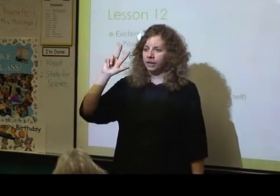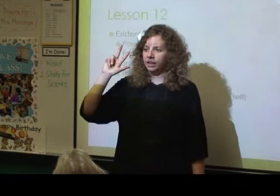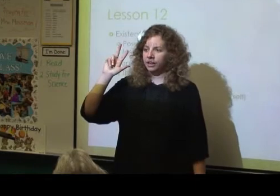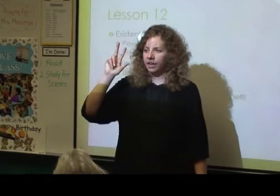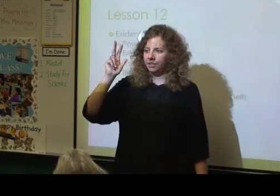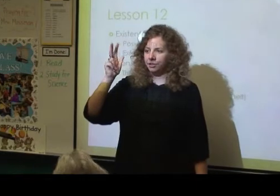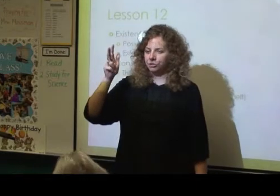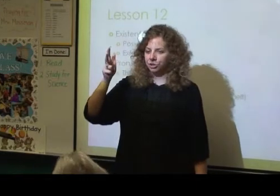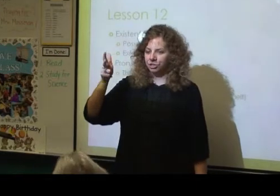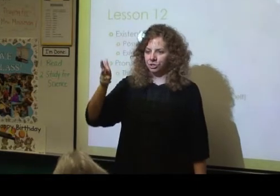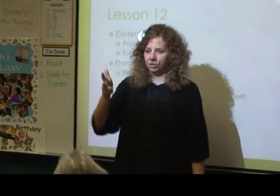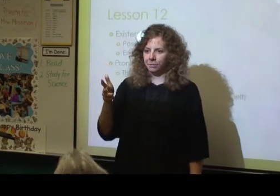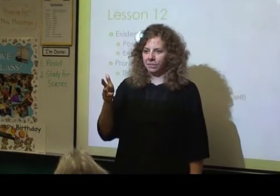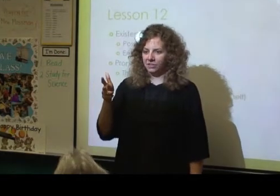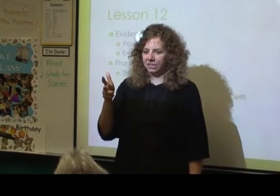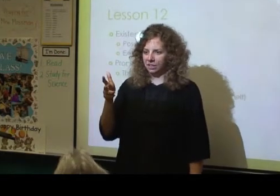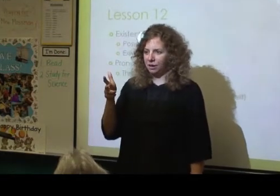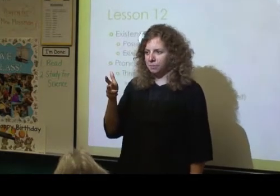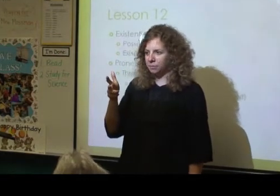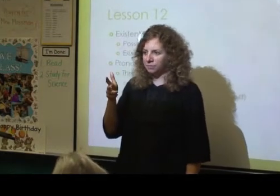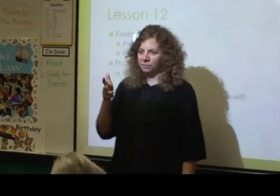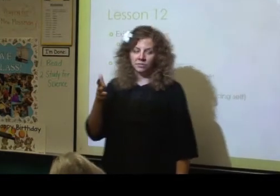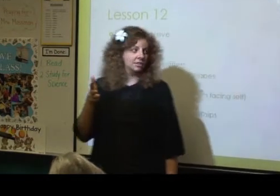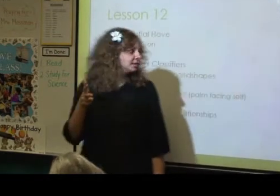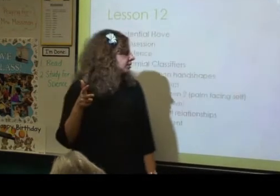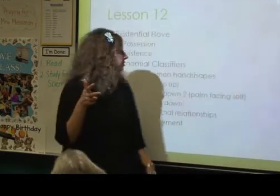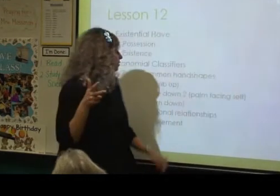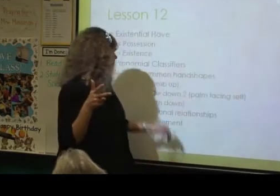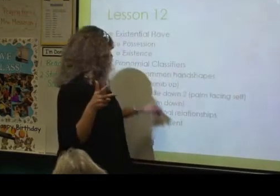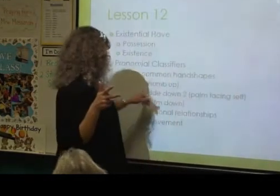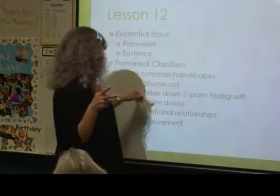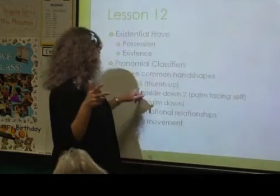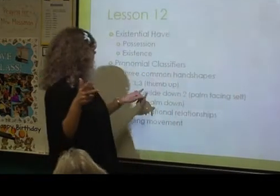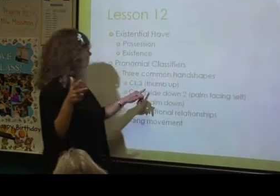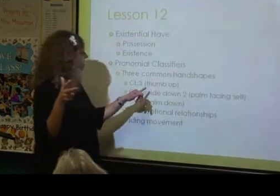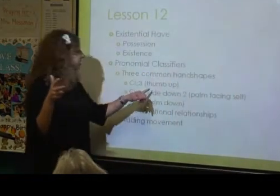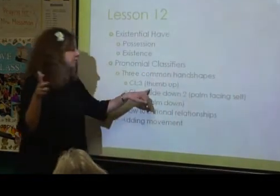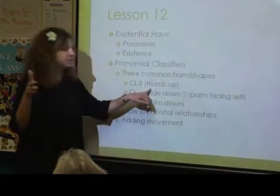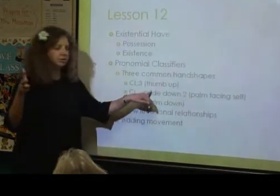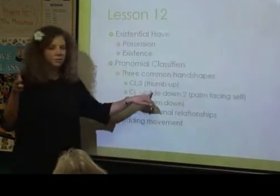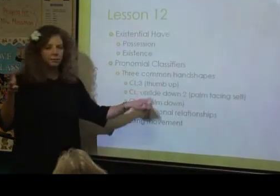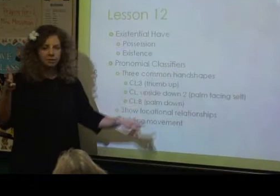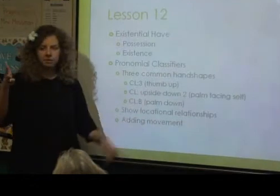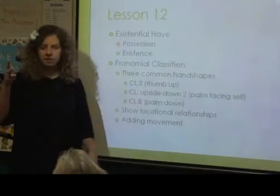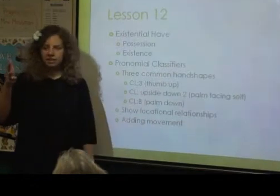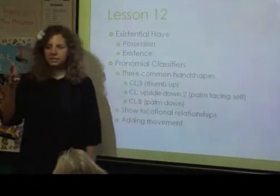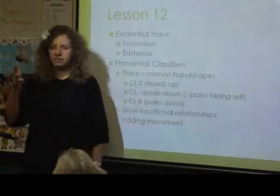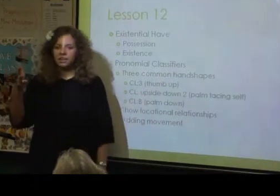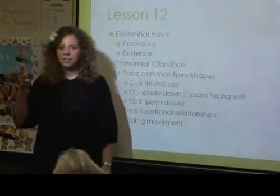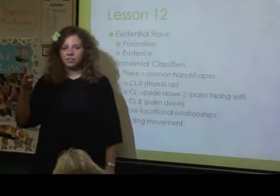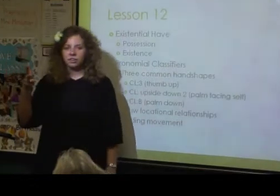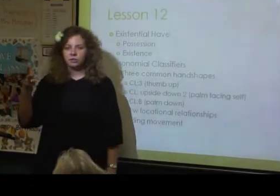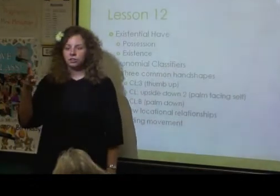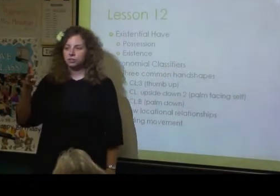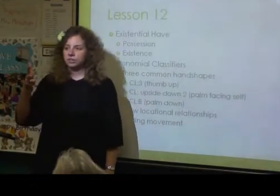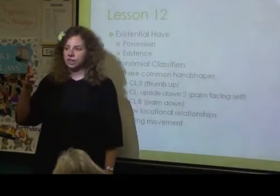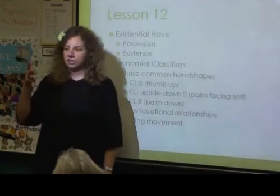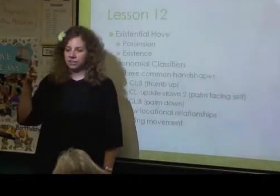3 and then you turned it so your thumb is facing up, this is the first example that I have on here, so thumb up like this, then you can use it, and